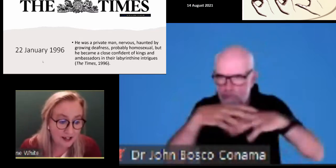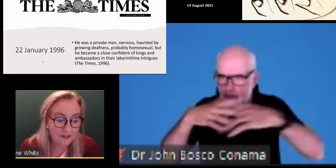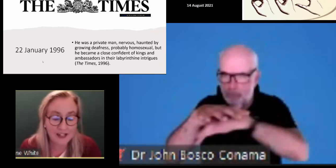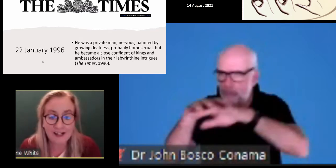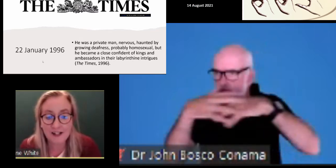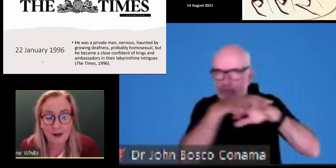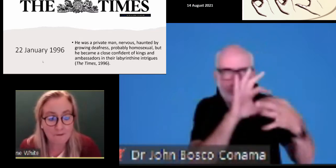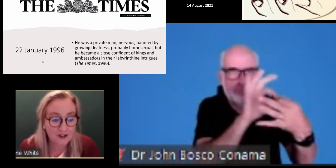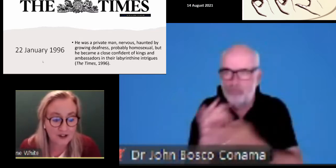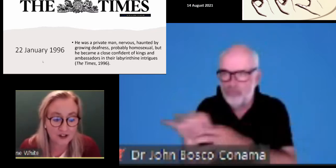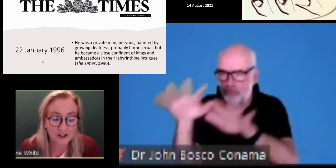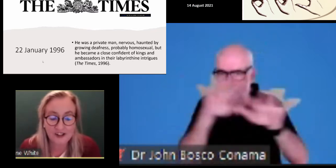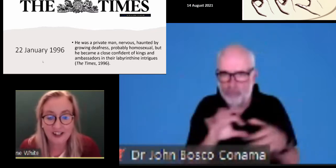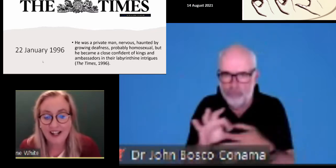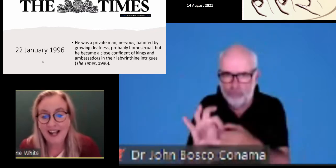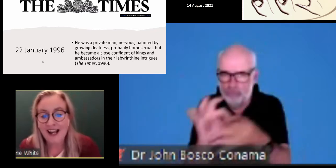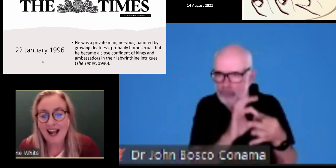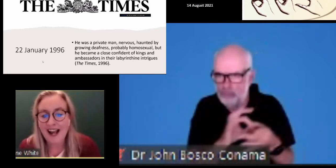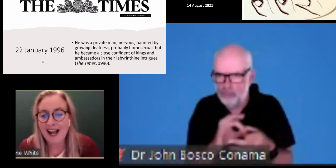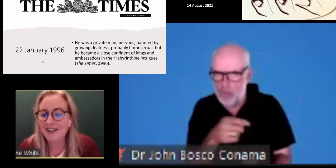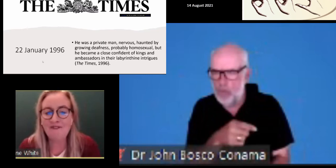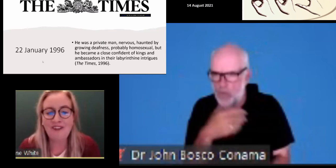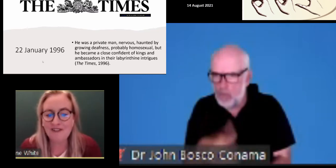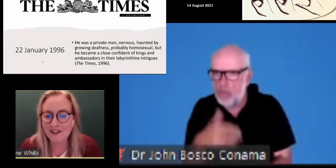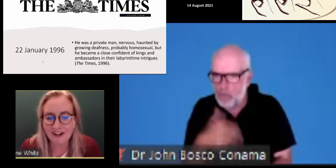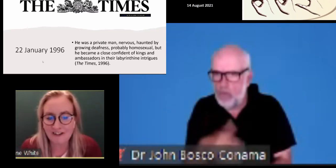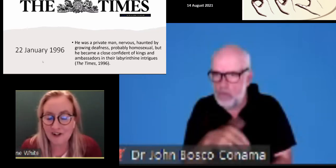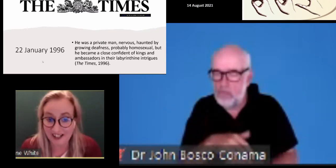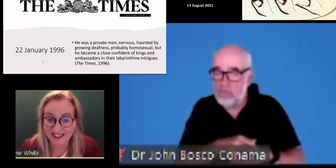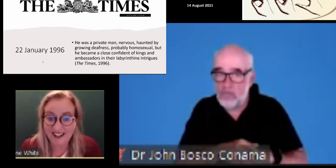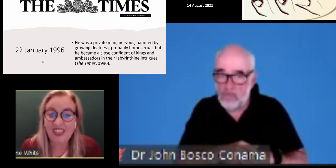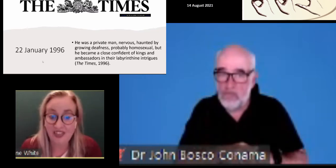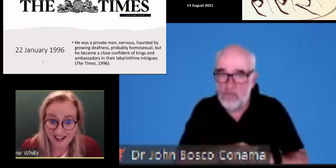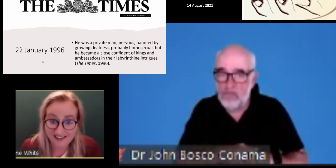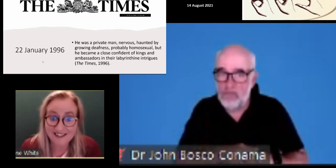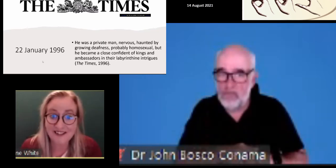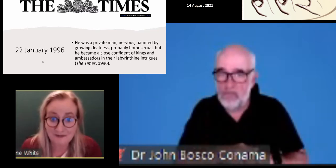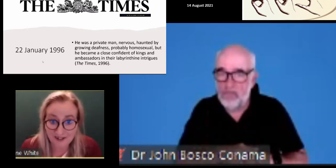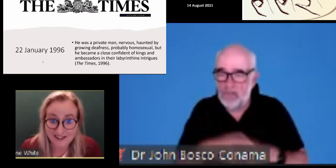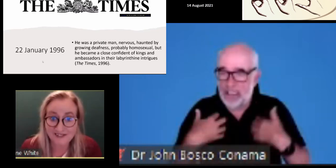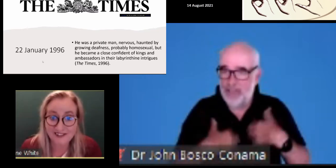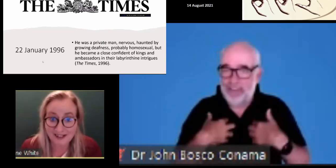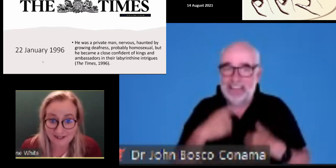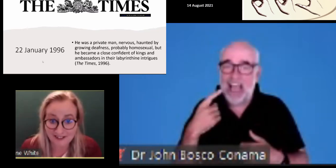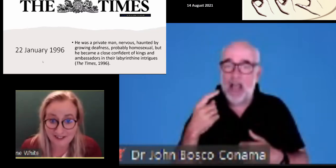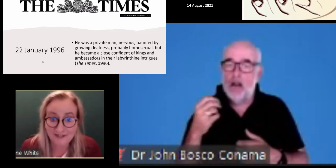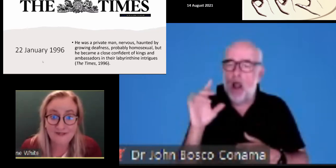of kings and ambassadors and involved in their intrigues. That is an impressive statement.